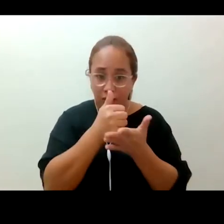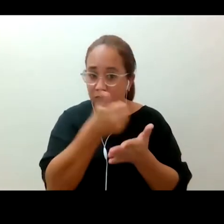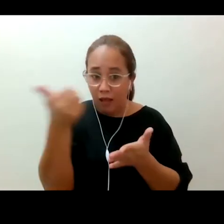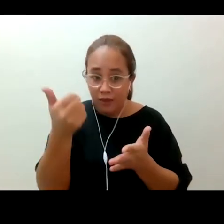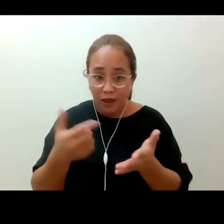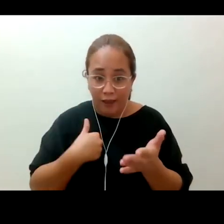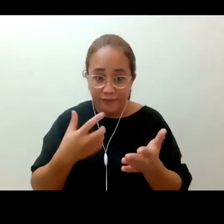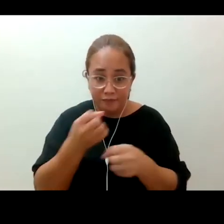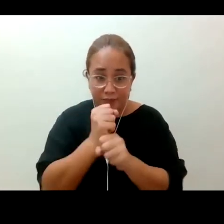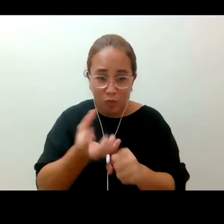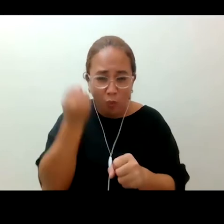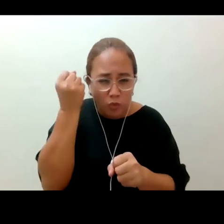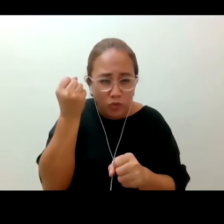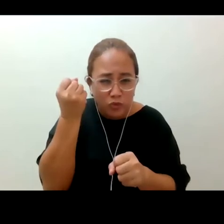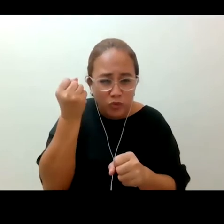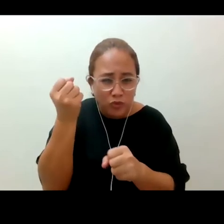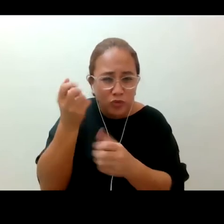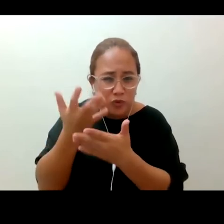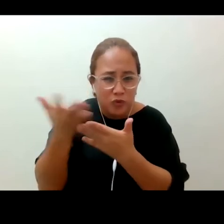own or make their own?